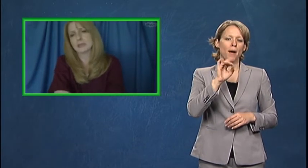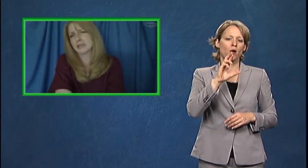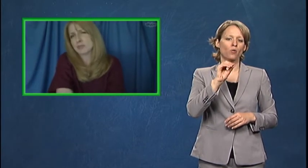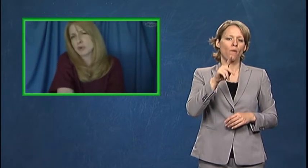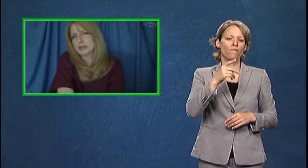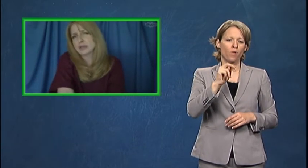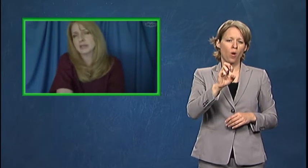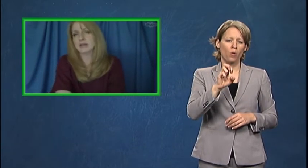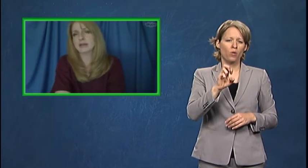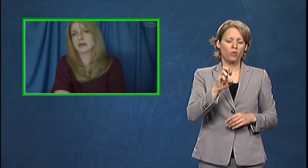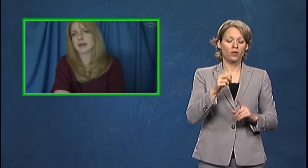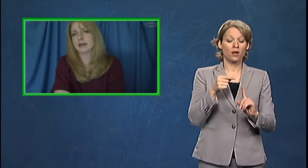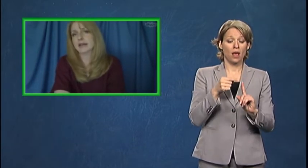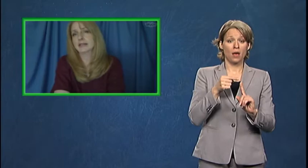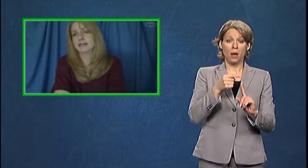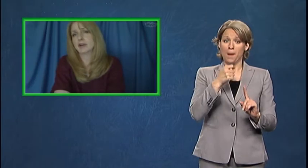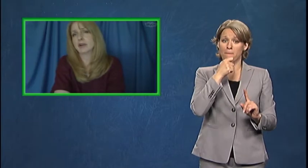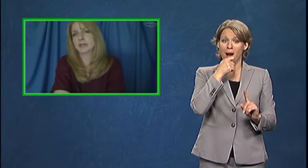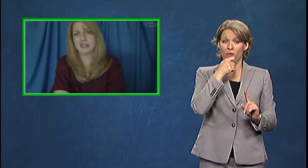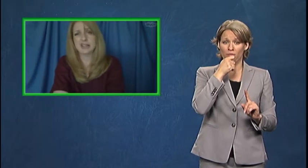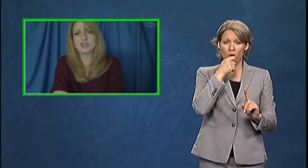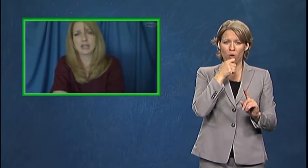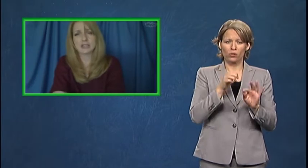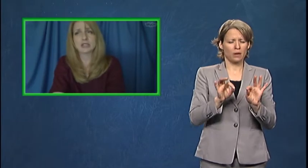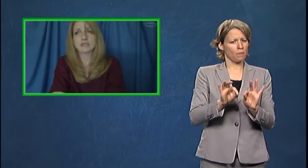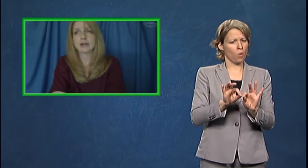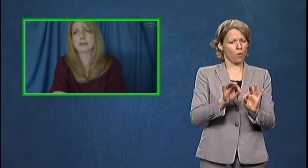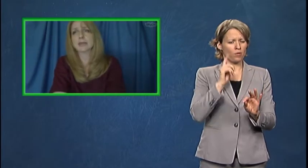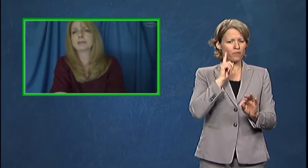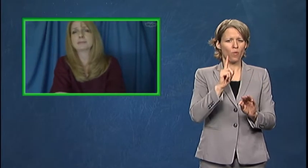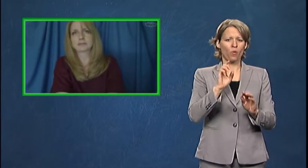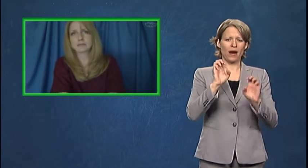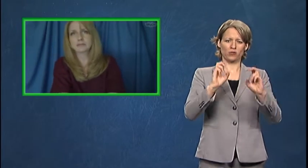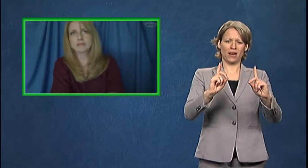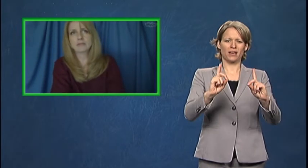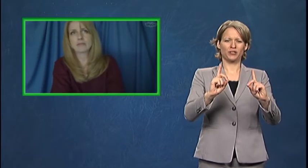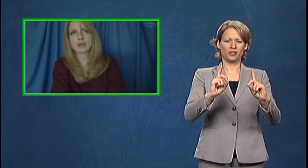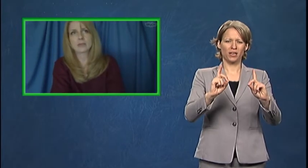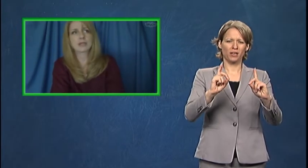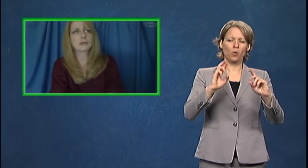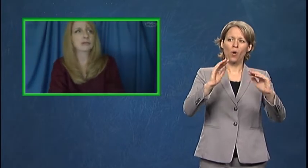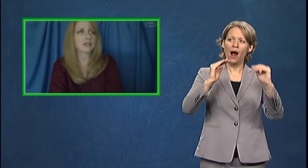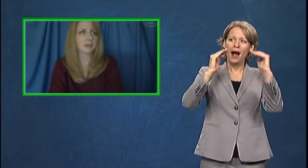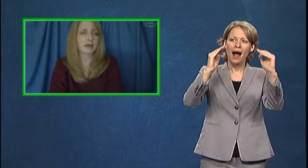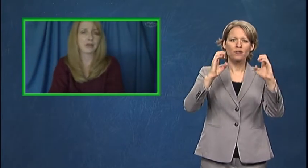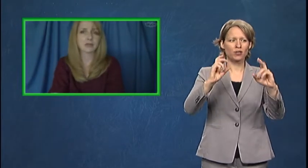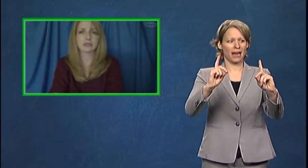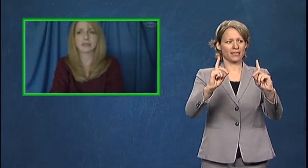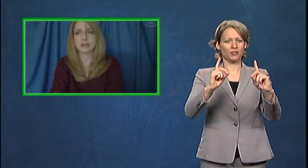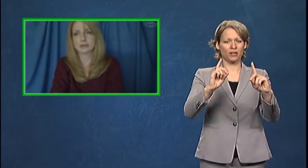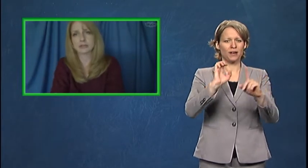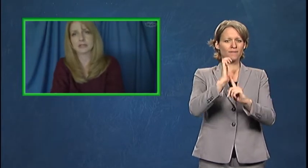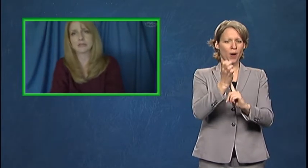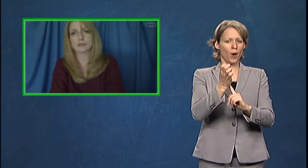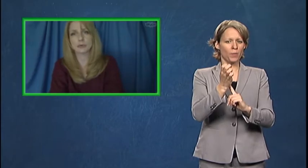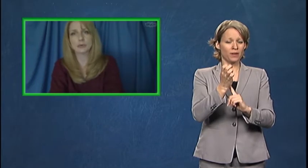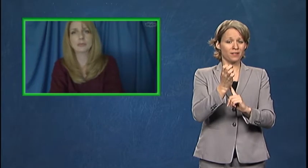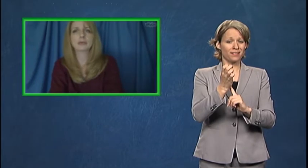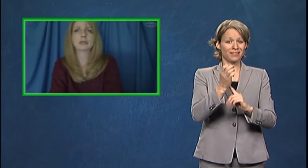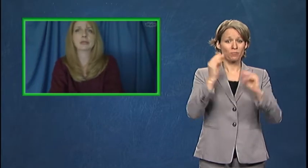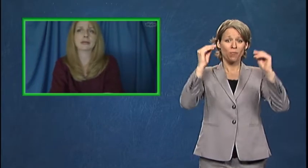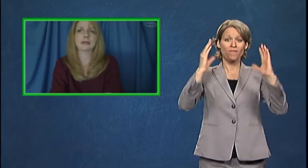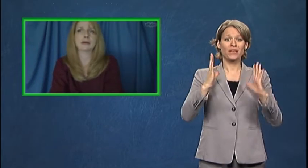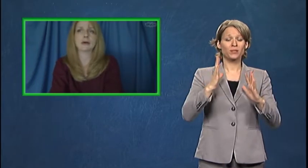Microphones are really important in the higher ed environment and the education environment, because when you think about the acoustics of the